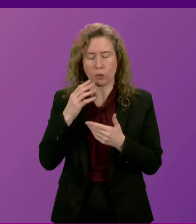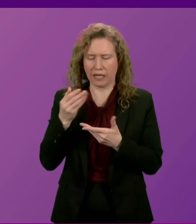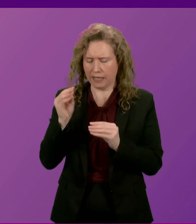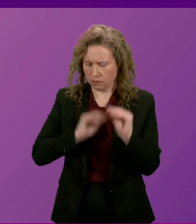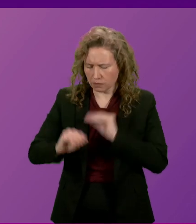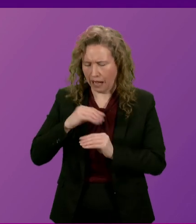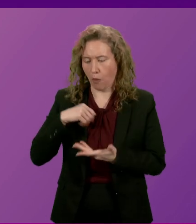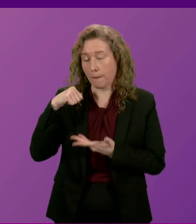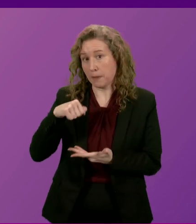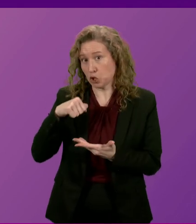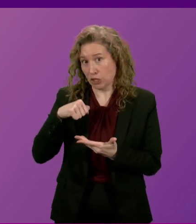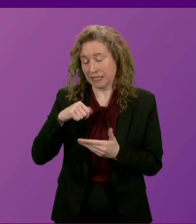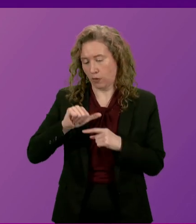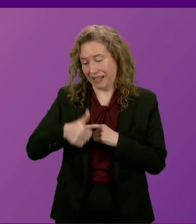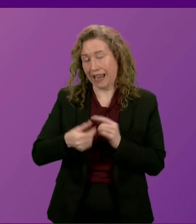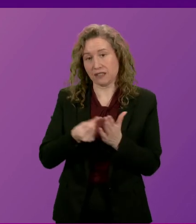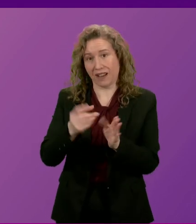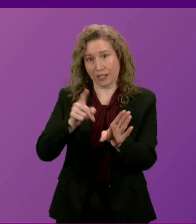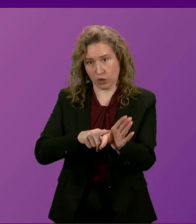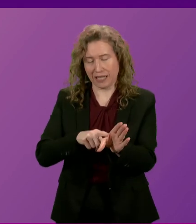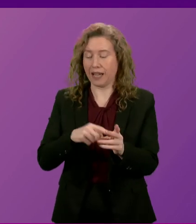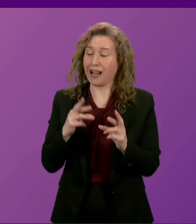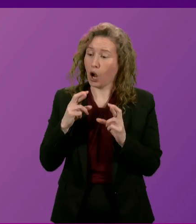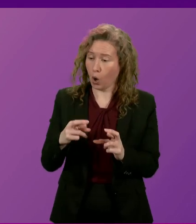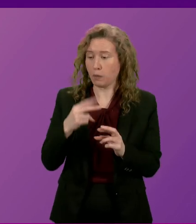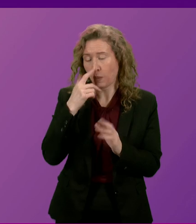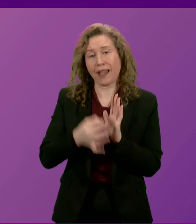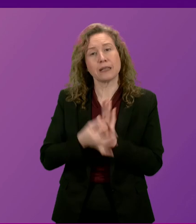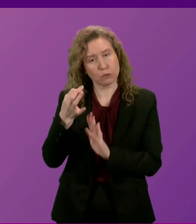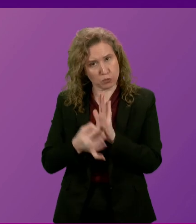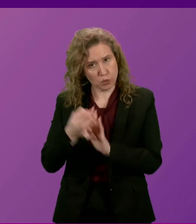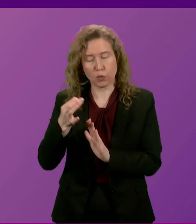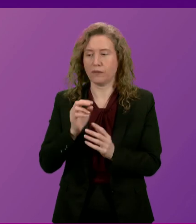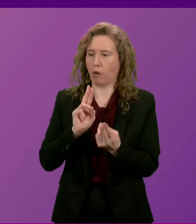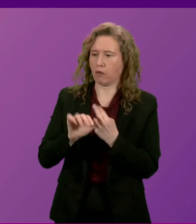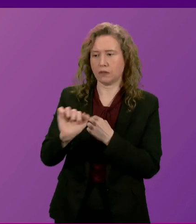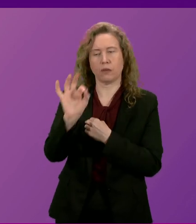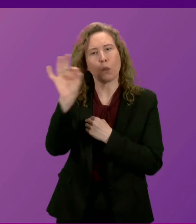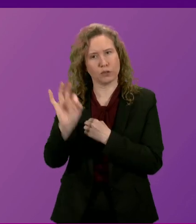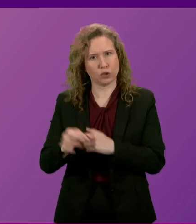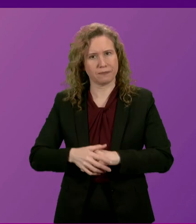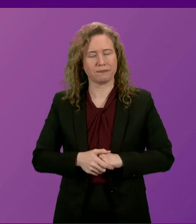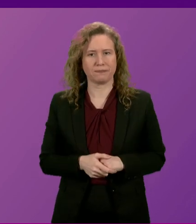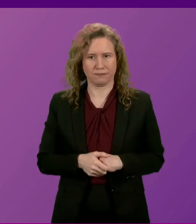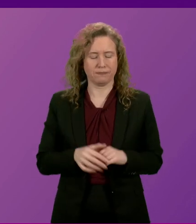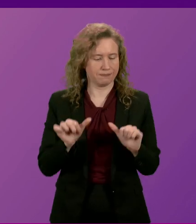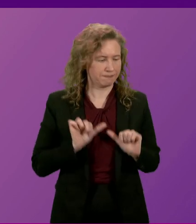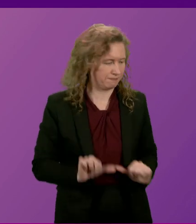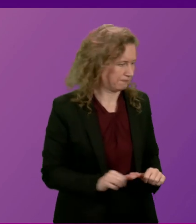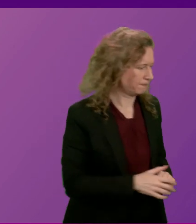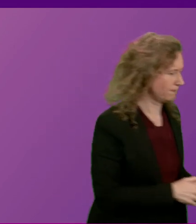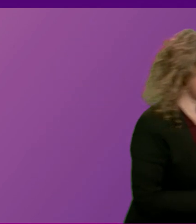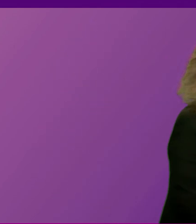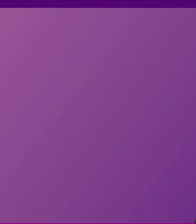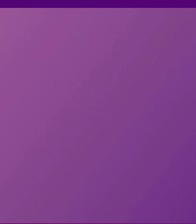budget position for the next financial year, where I hope we can make improvements on the question that Mr. Cole-Hamilton puts to me. Question number four,